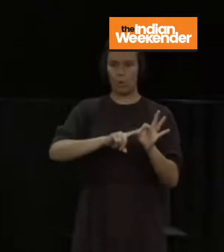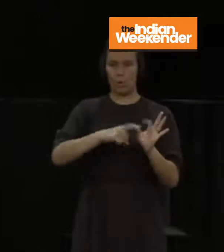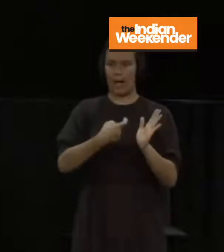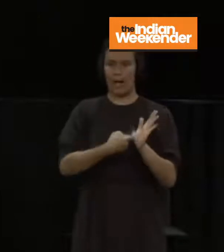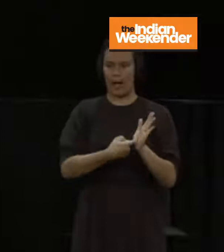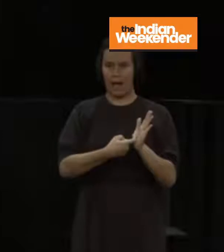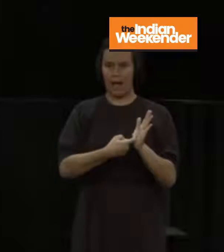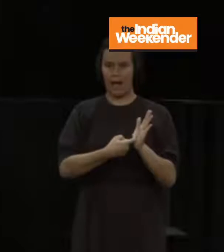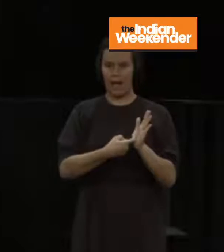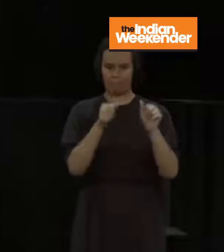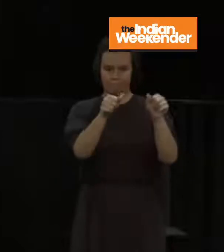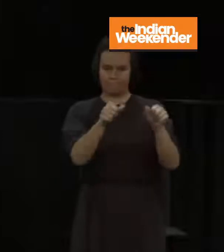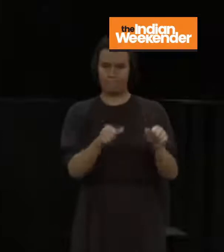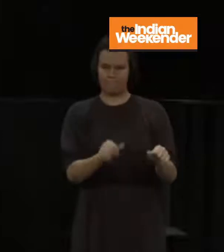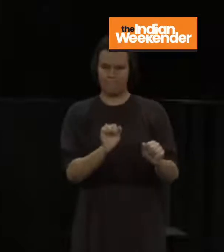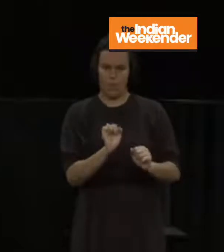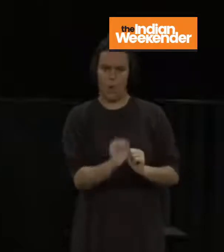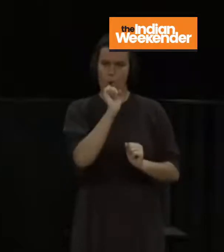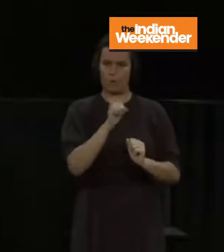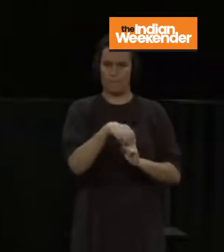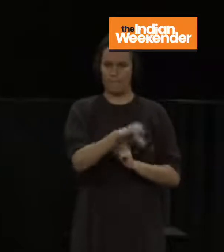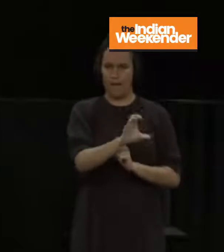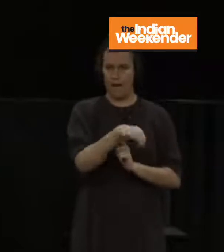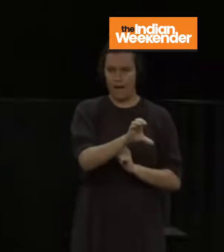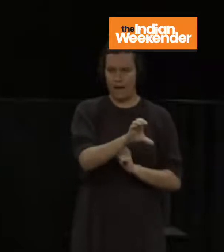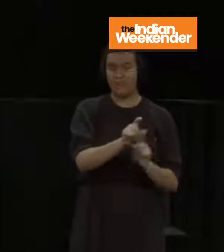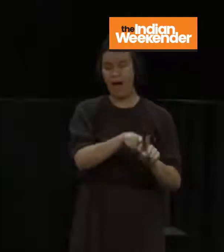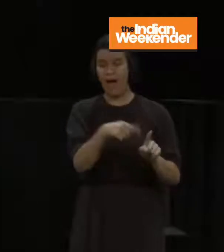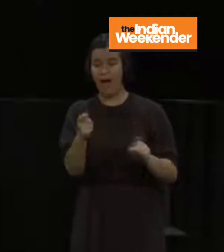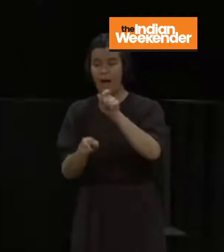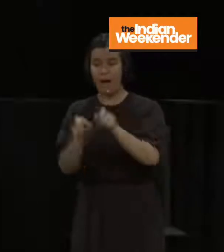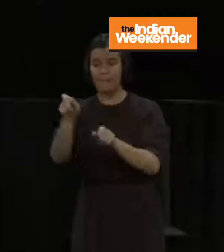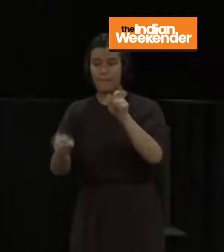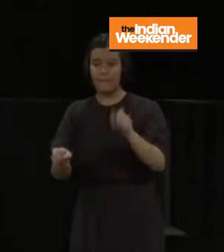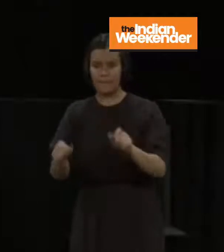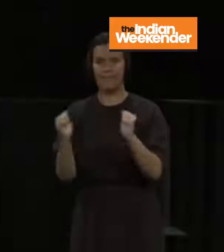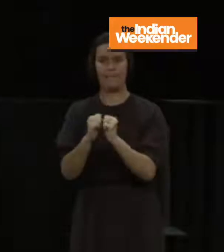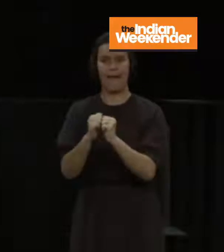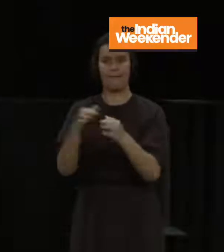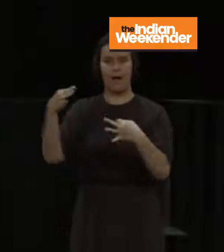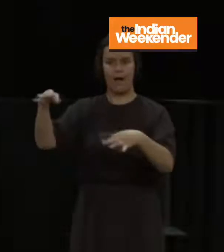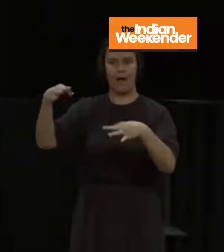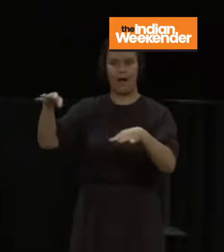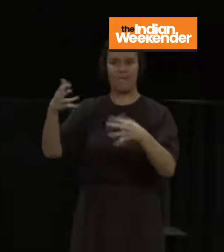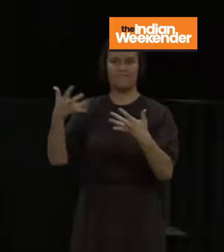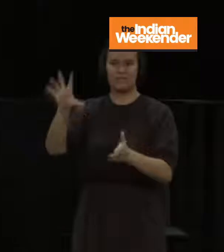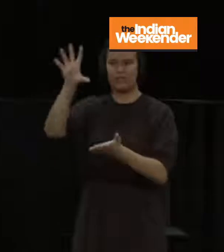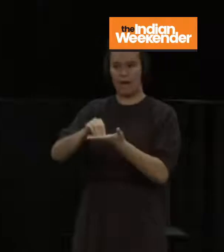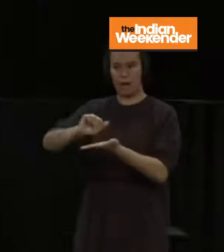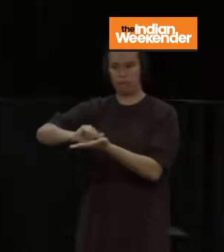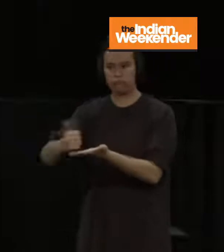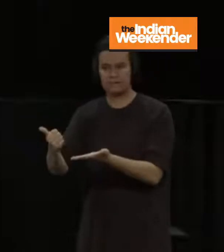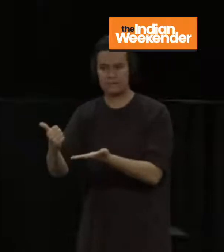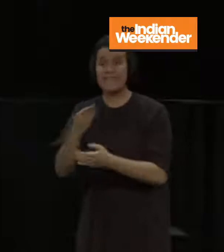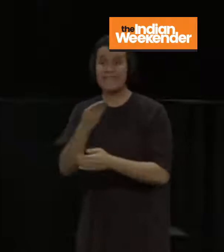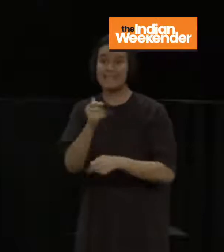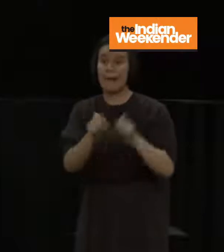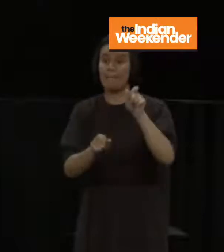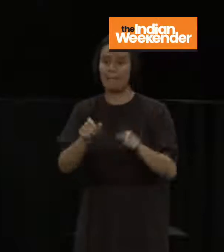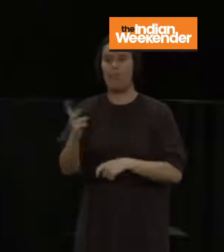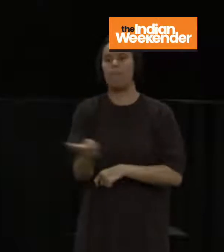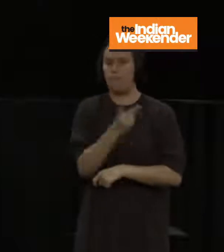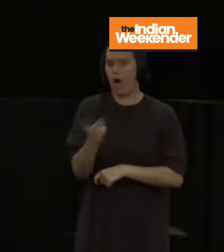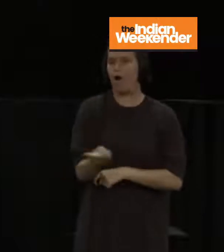people have downloaded an international vaccine certificate. There's a bit of overlap between those two groups. Some people have done both. In terms